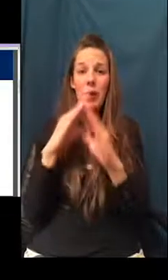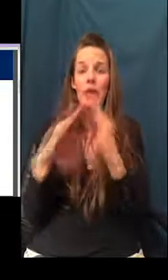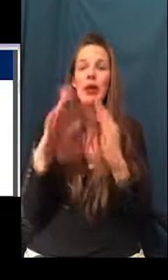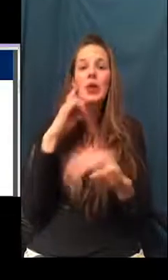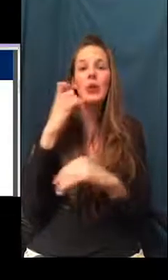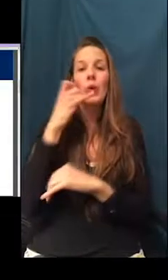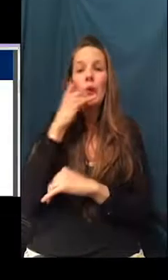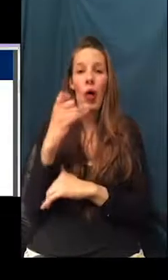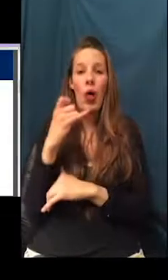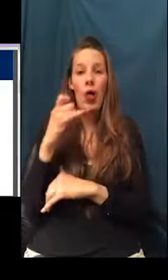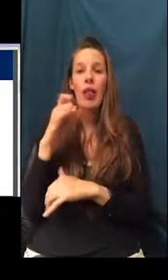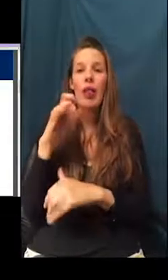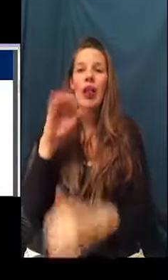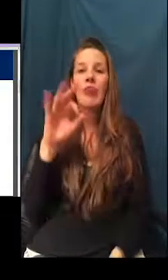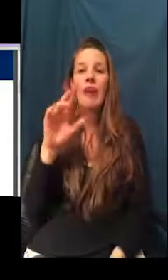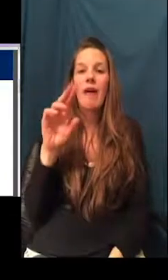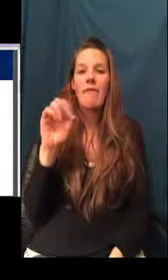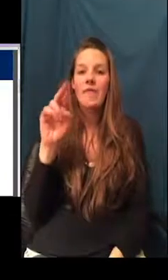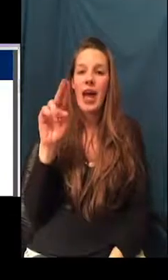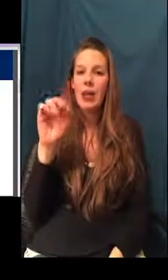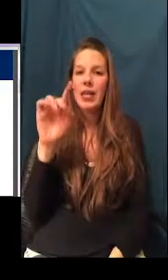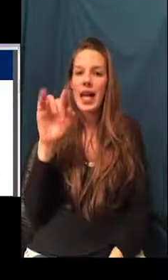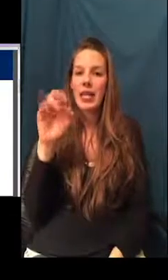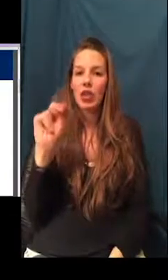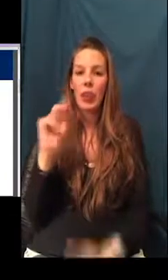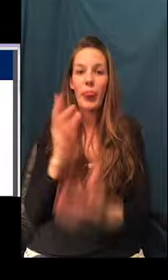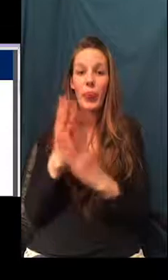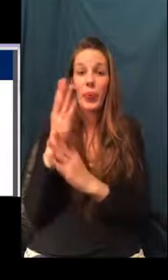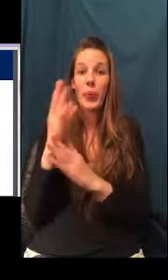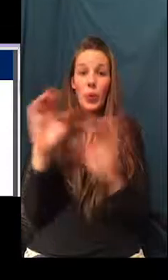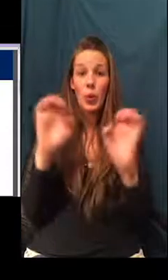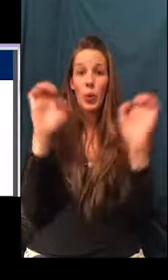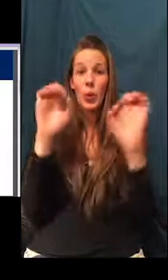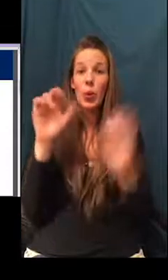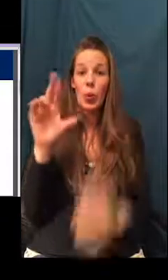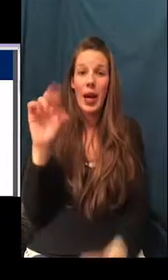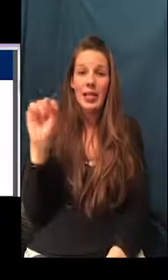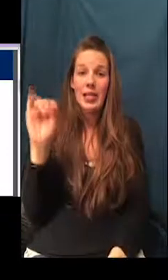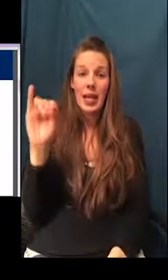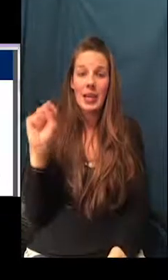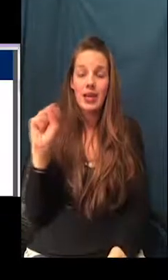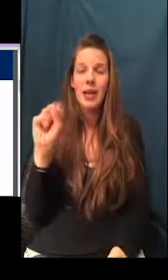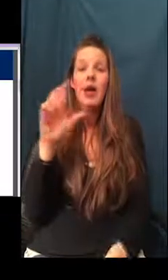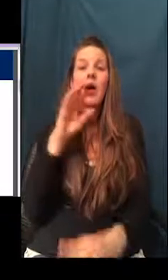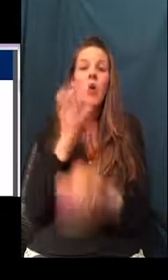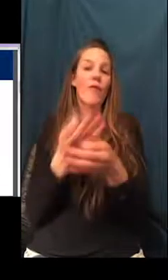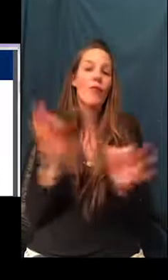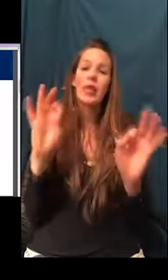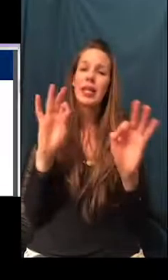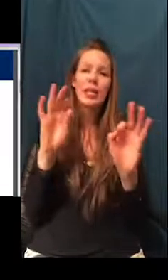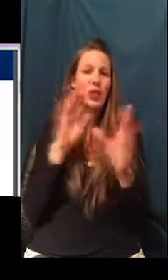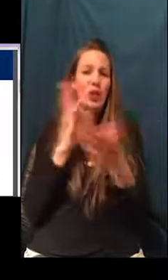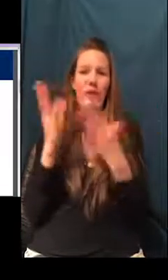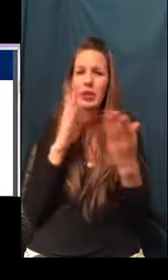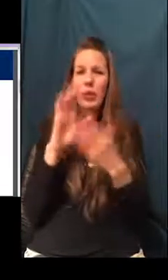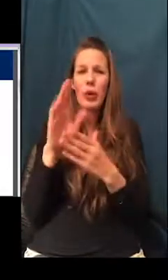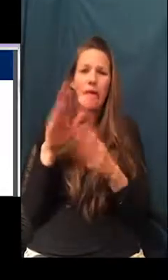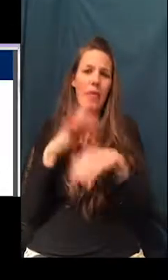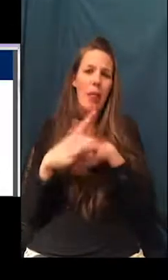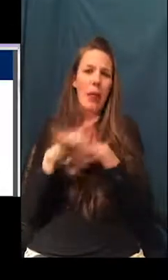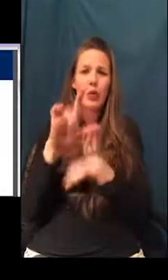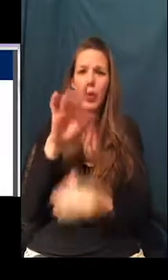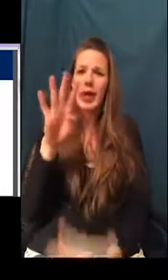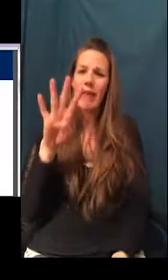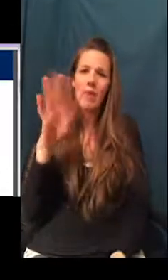call the Foundation 2 Crisis Line. We're a free service. We're available 24/7, and we can kind of help parents that are